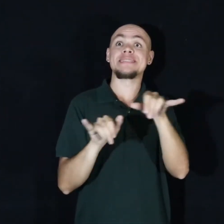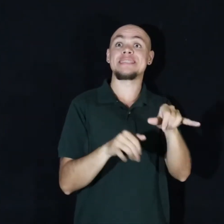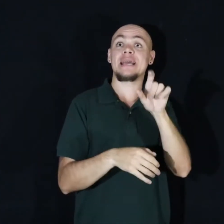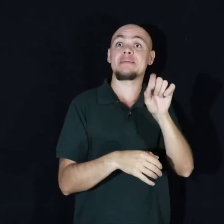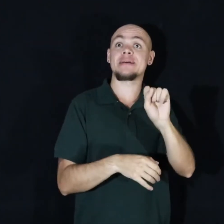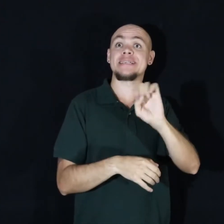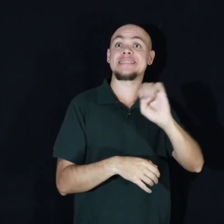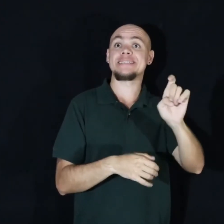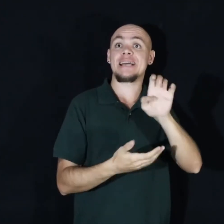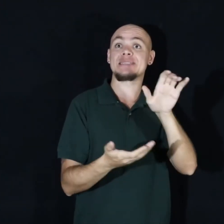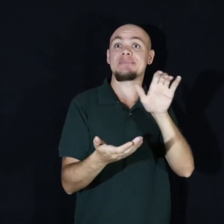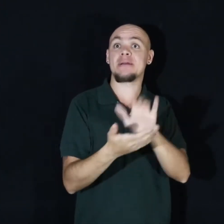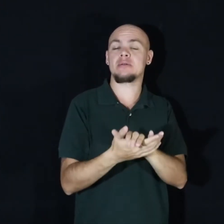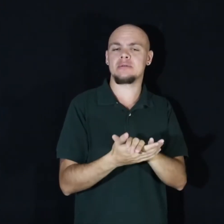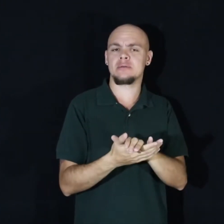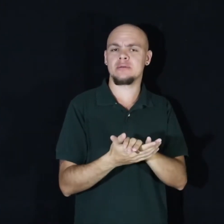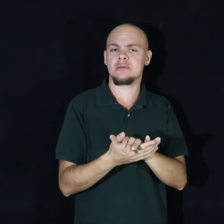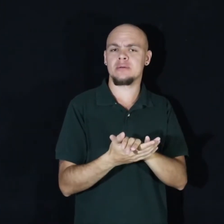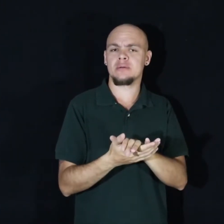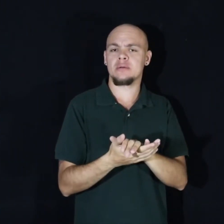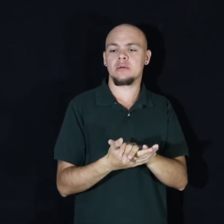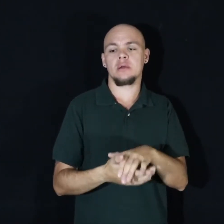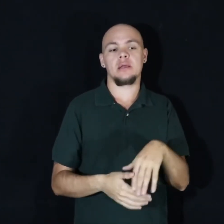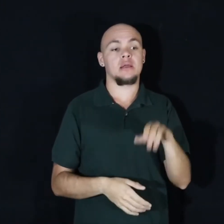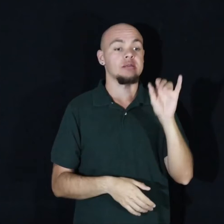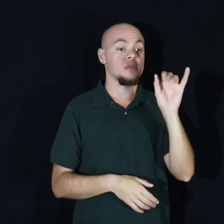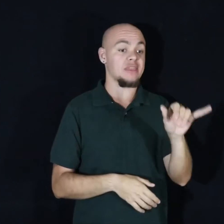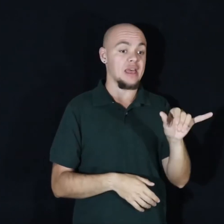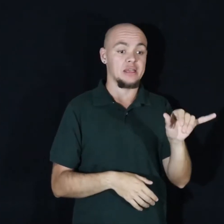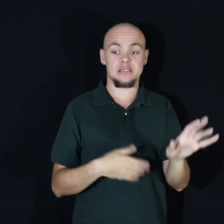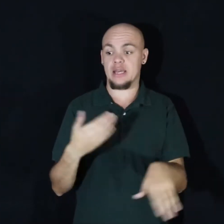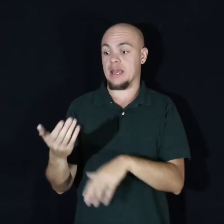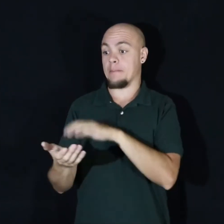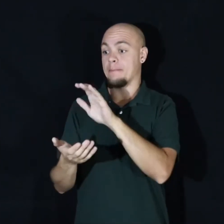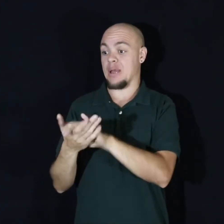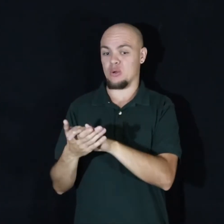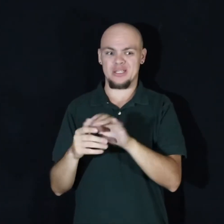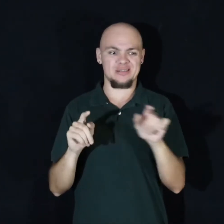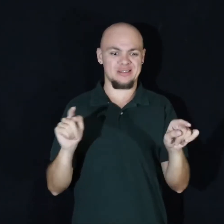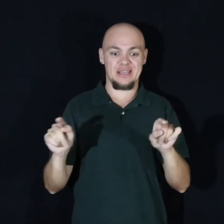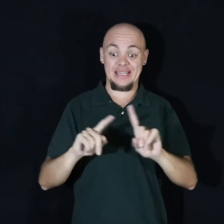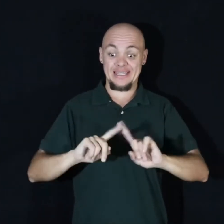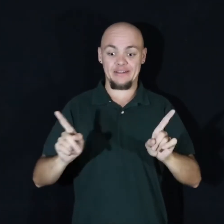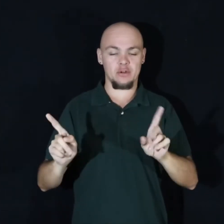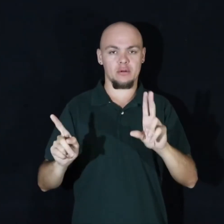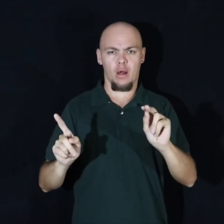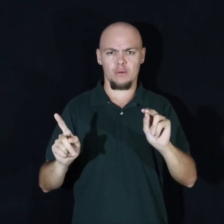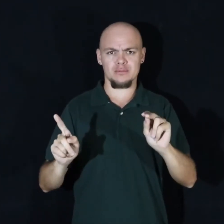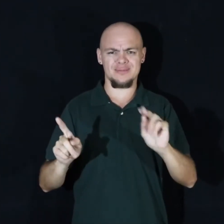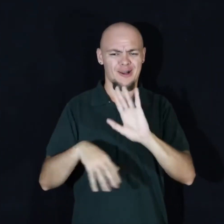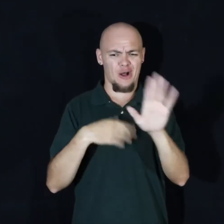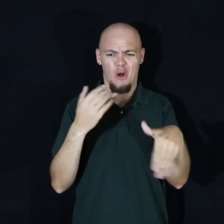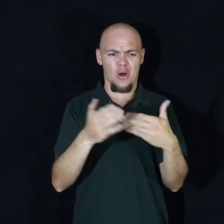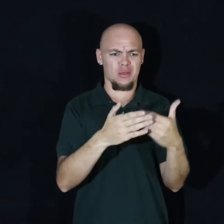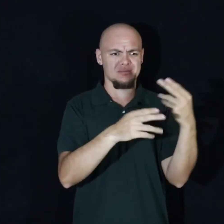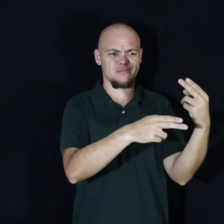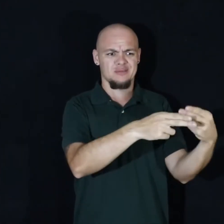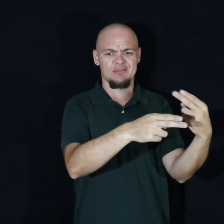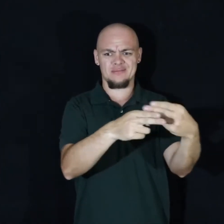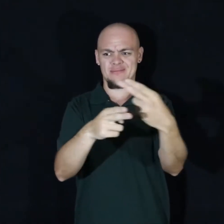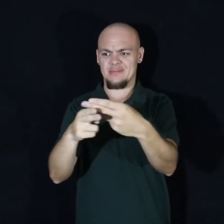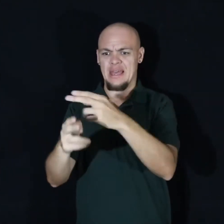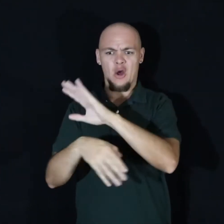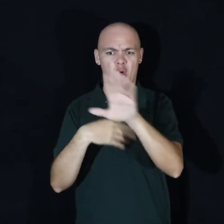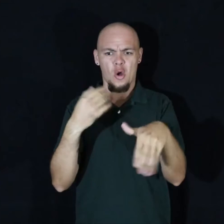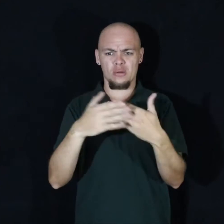by merely calling them same-sex marriages, it's as though there were some kind of distinction between that and just regular old marriage. And so